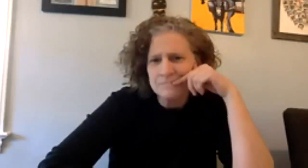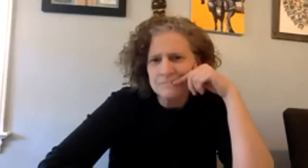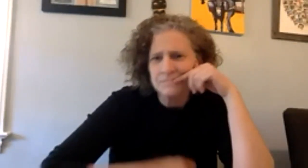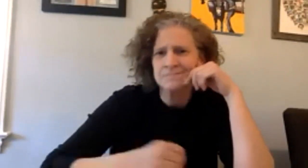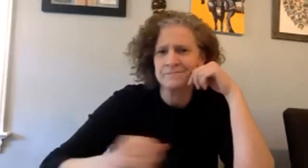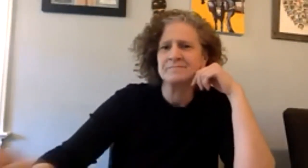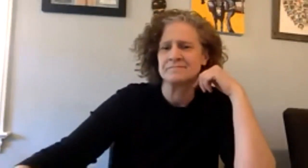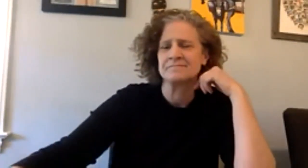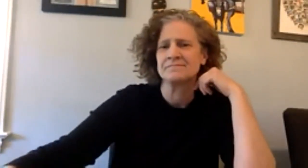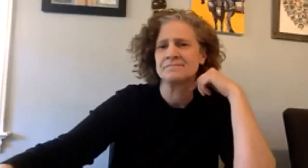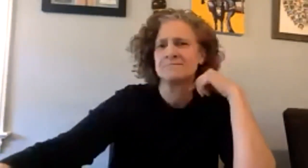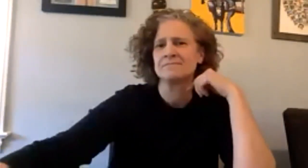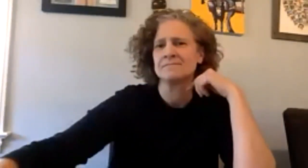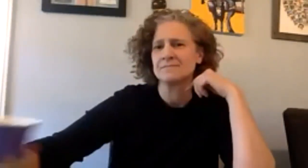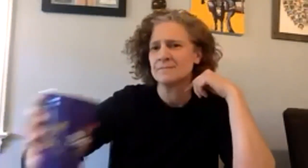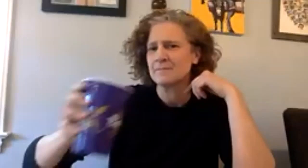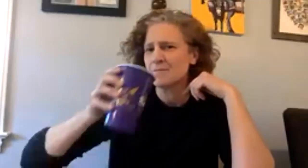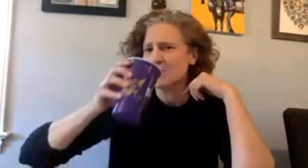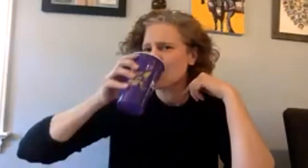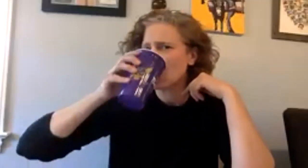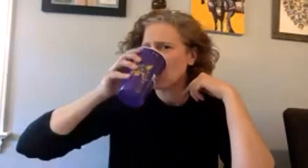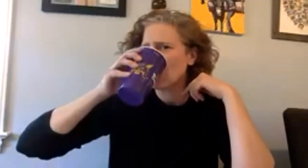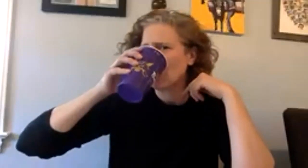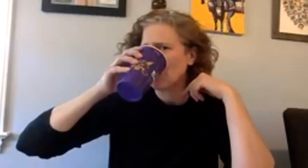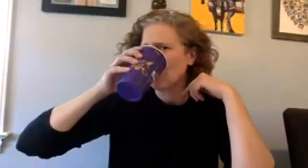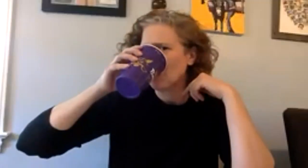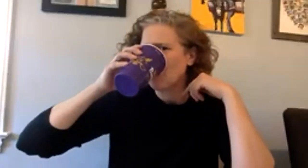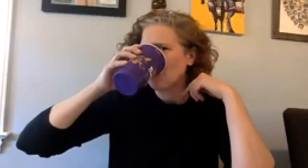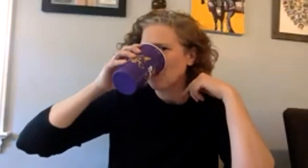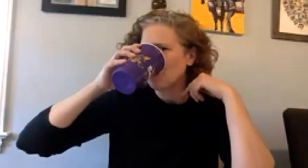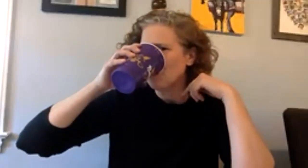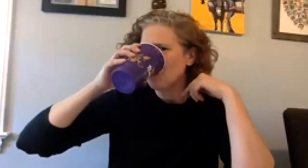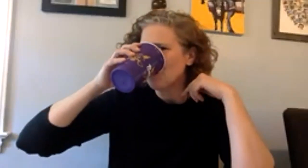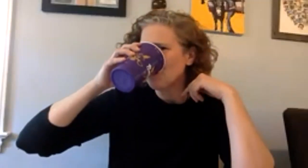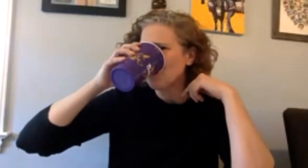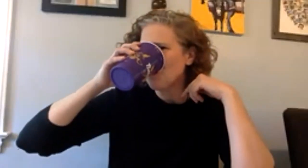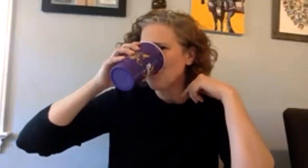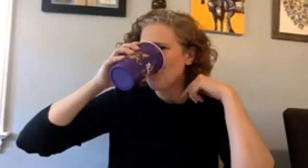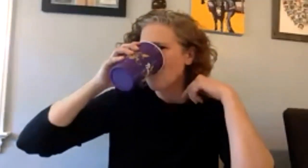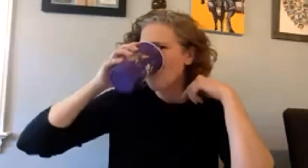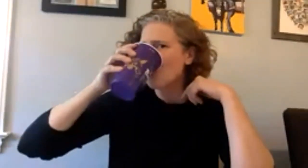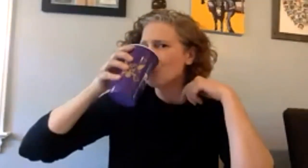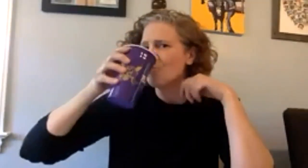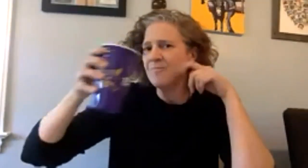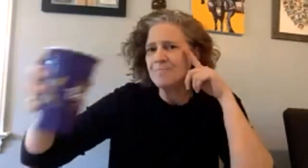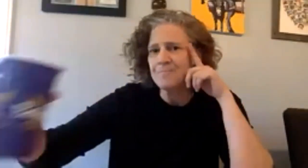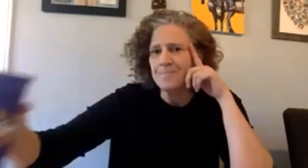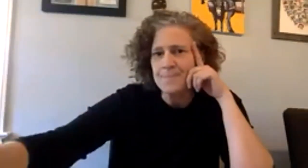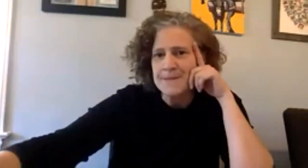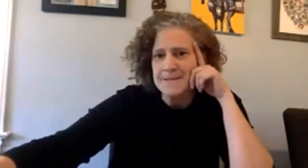talk so we can see who she is? Because if she talks, it goes to her screen.